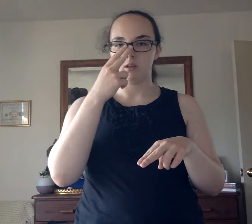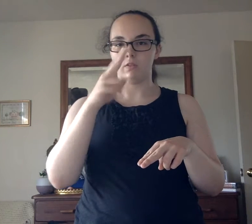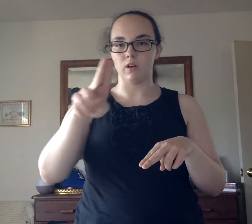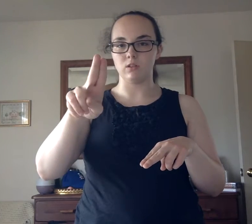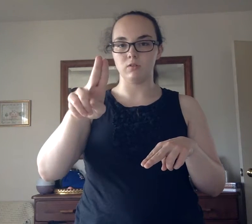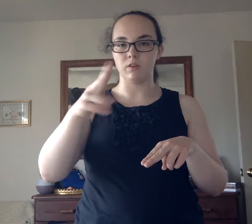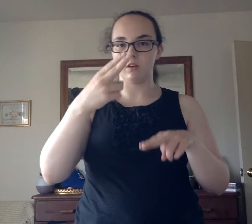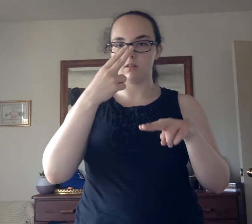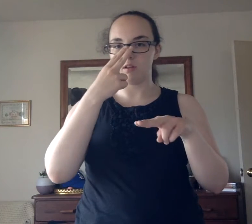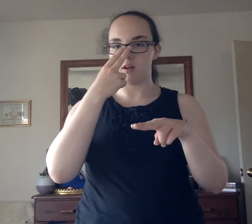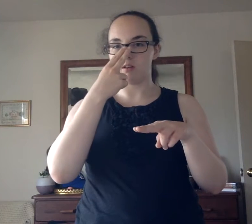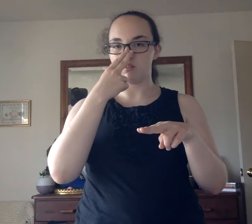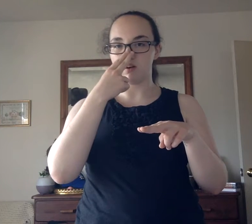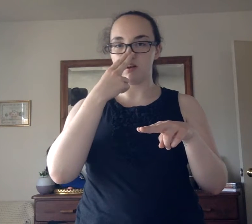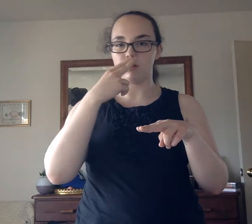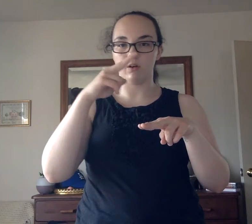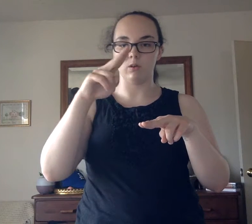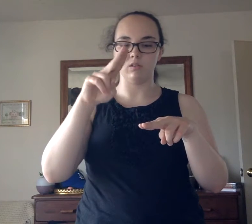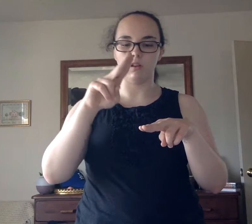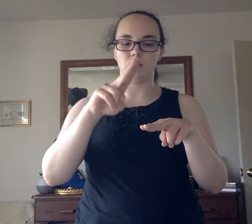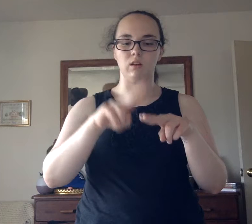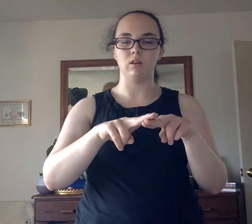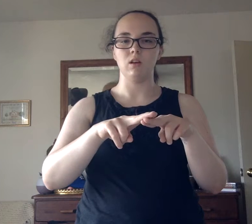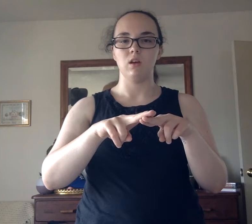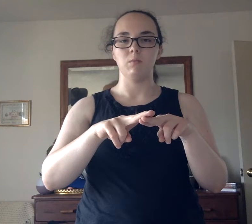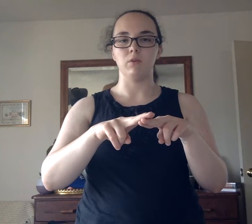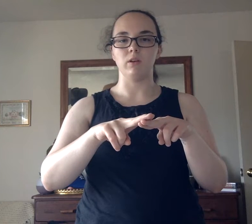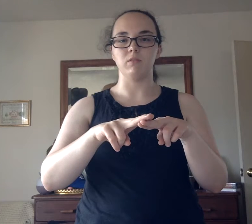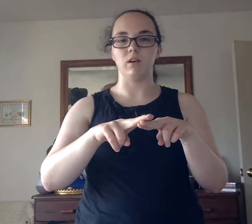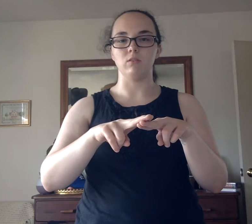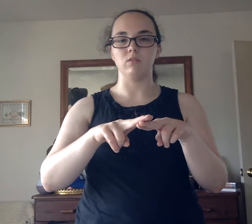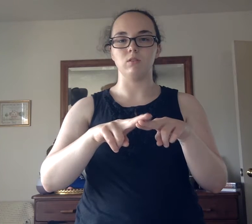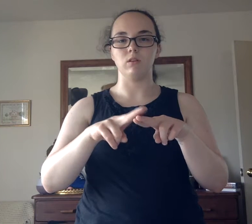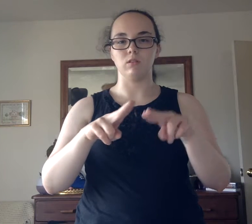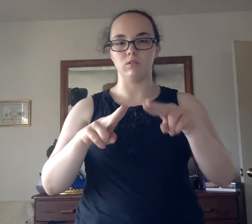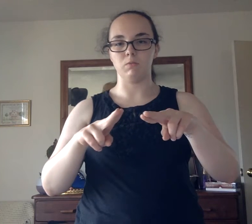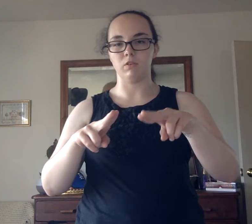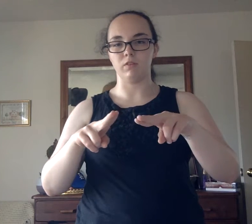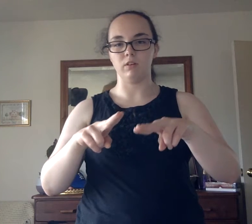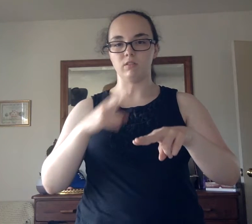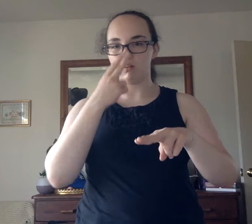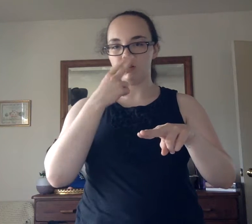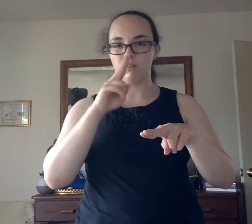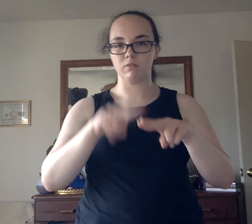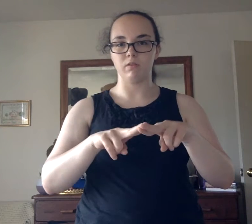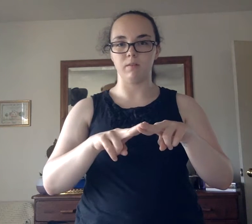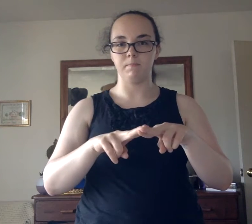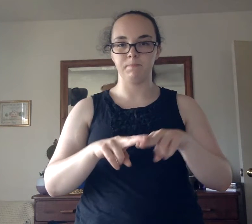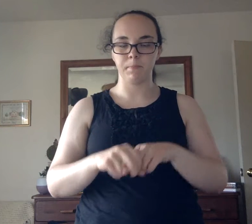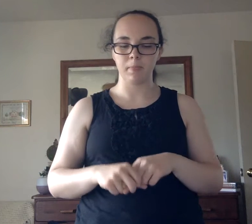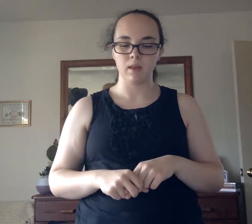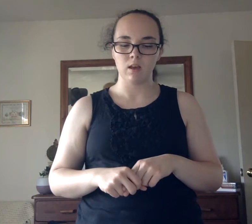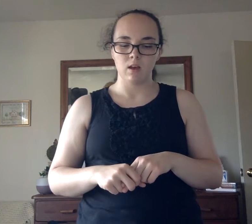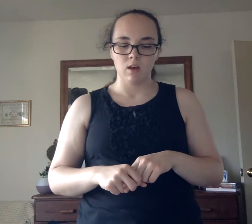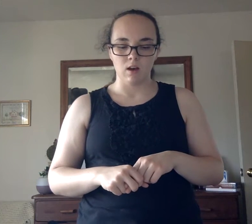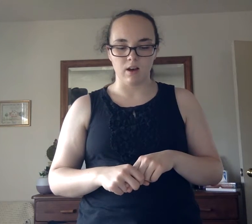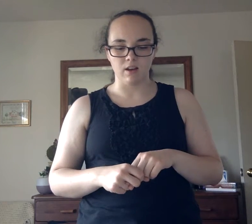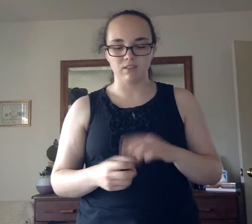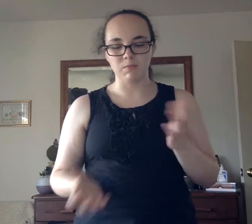You've got 2 fingers here, start at your nose, and then bring them down to your 2 more fingers down here. Fun. Some